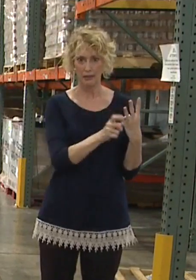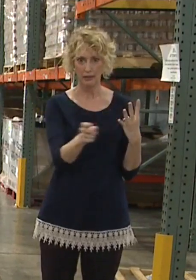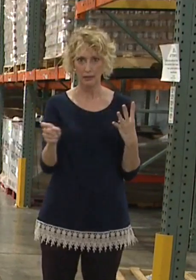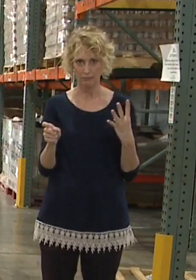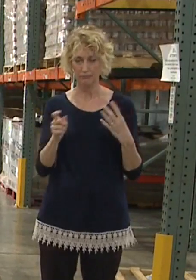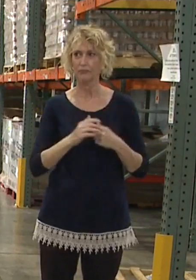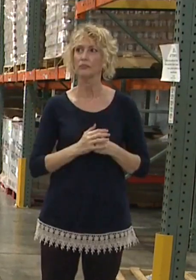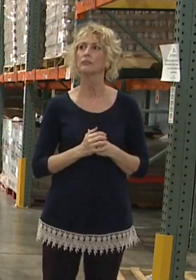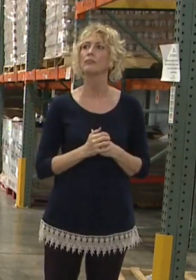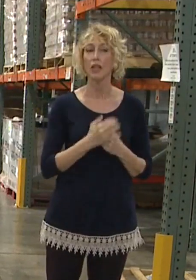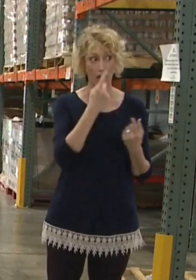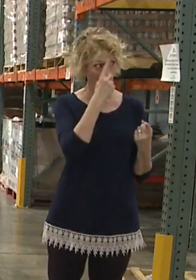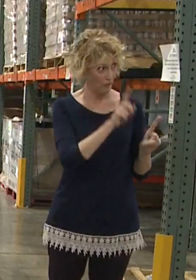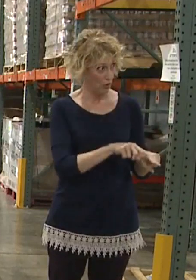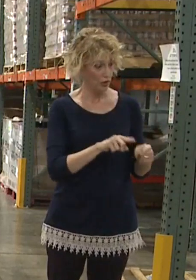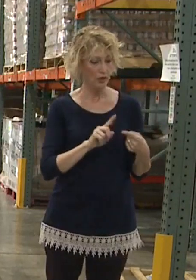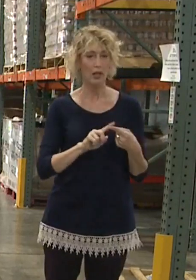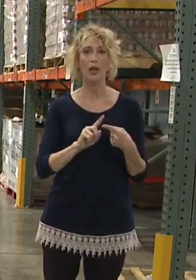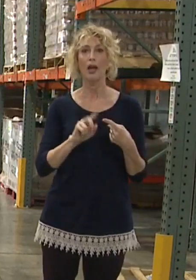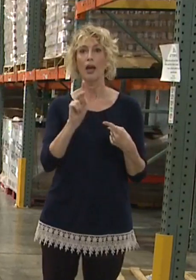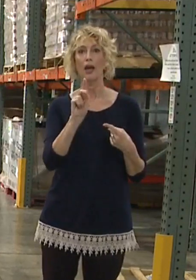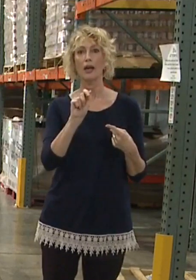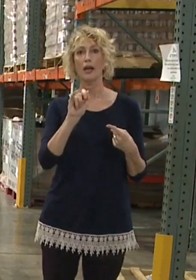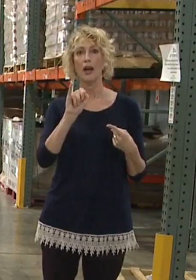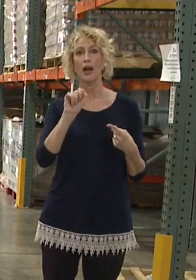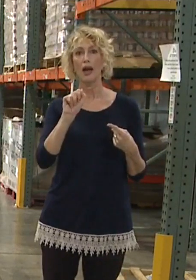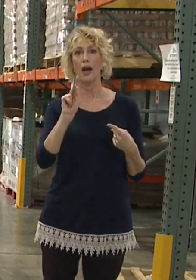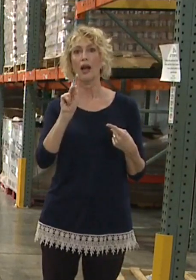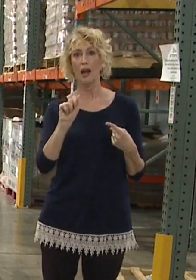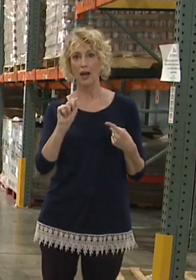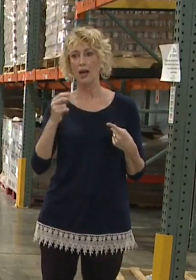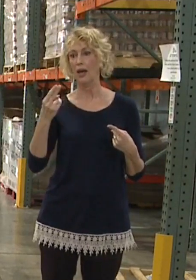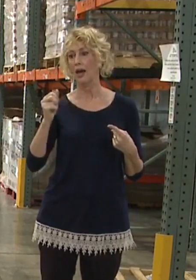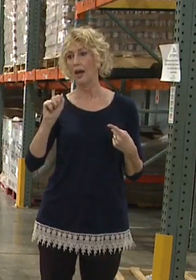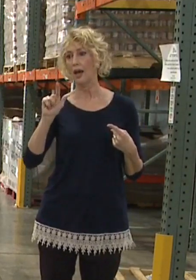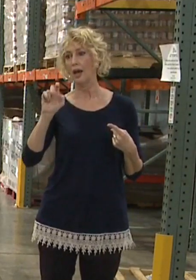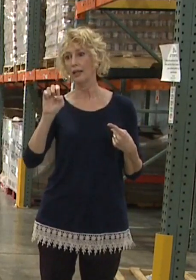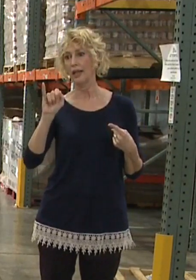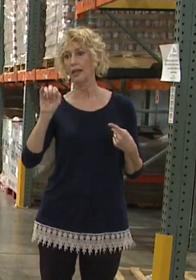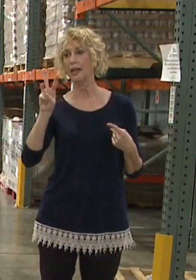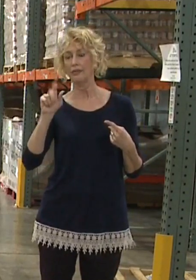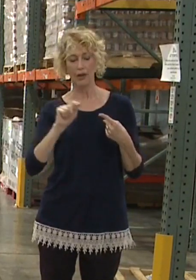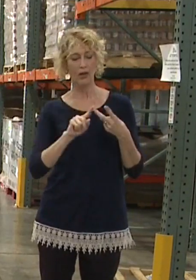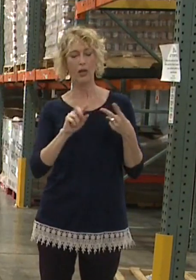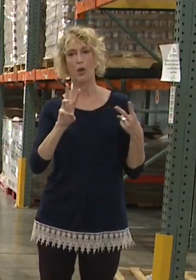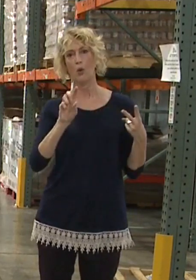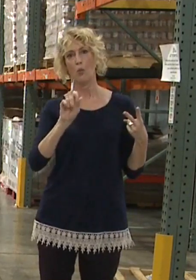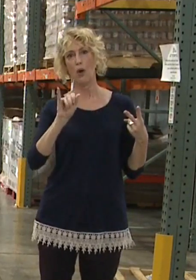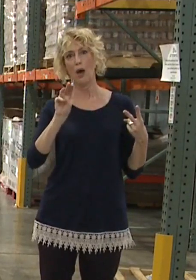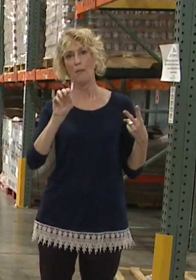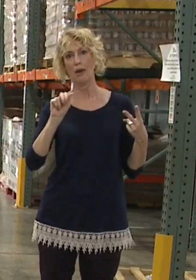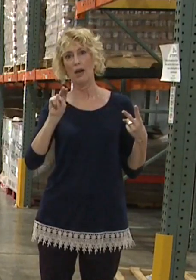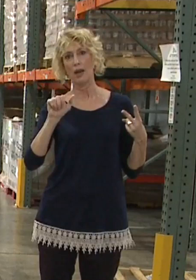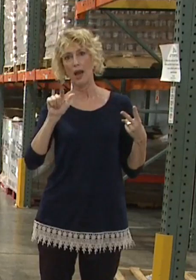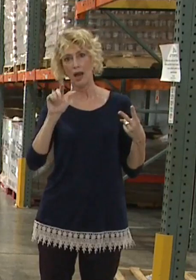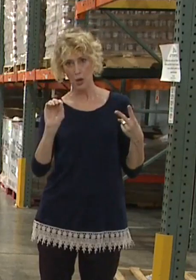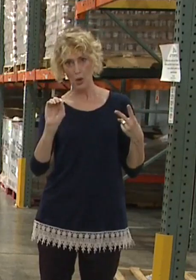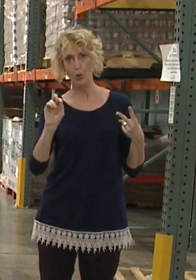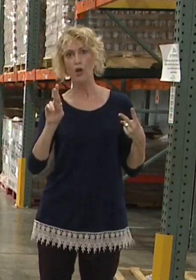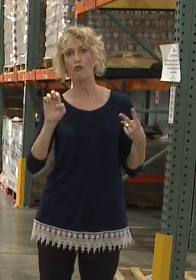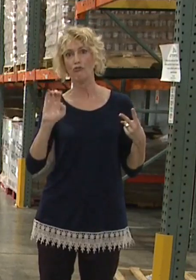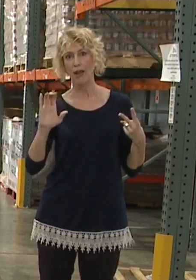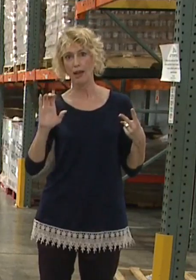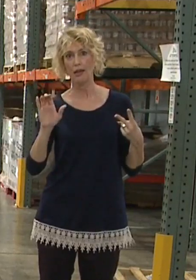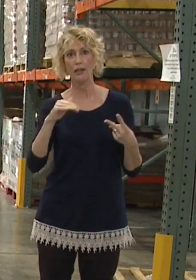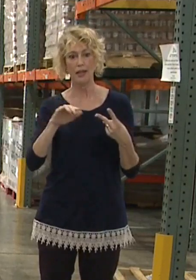four distribution sites that we've all agreed on. Kaiaka in Haleiwa, Waimanalo Rec Center. Our first distribution will be at